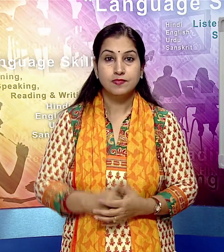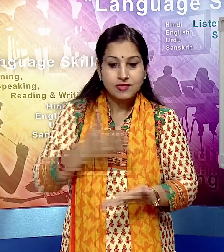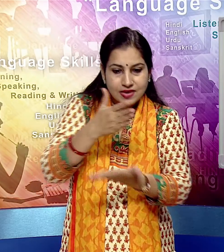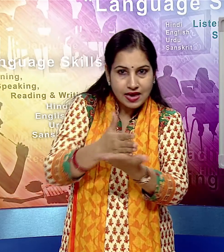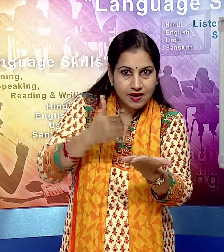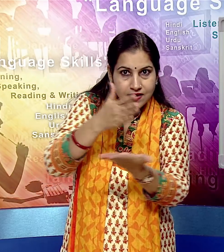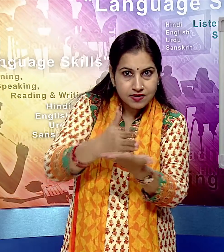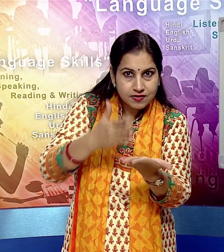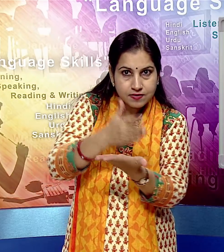cakes,